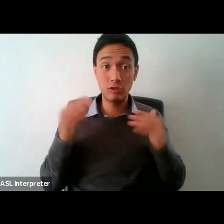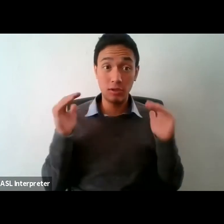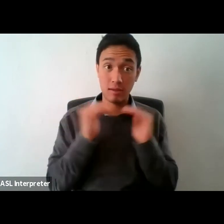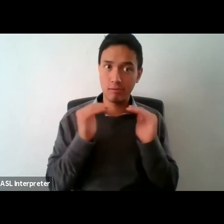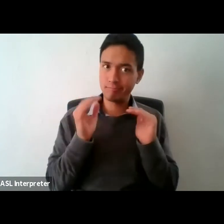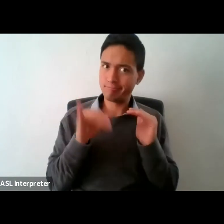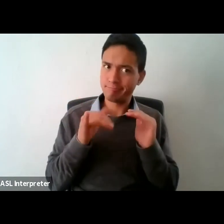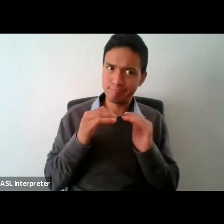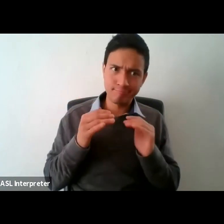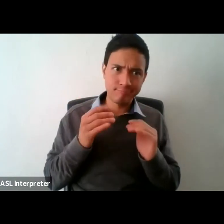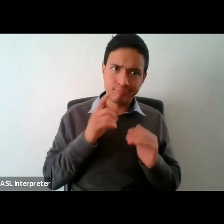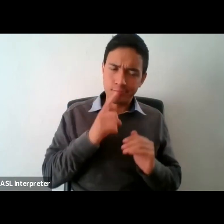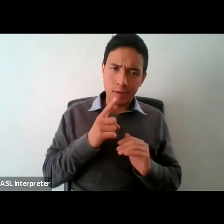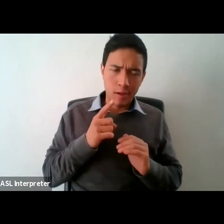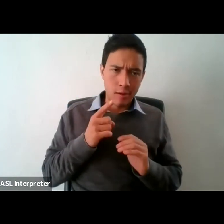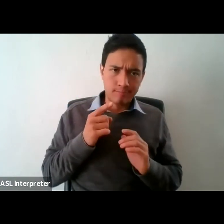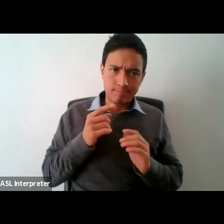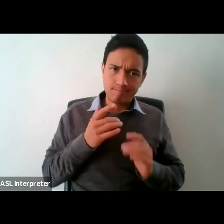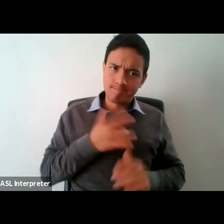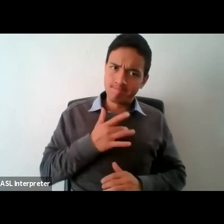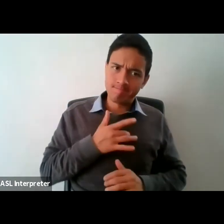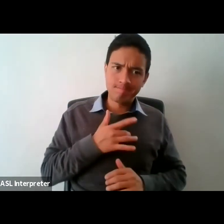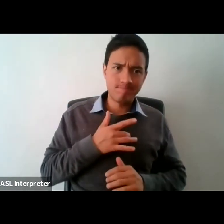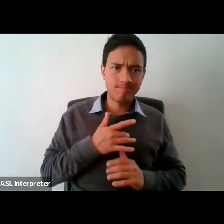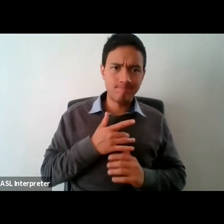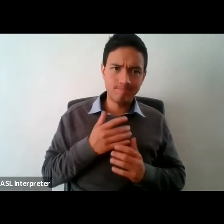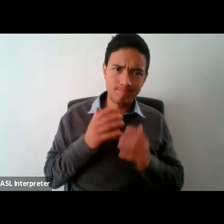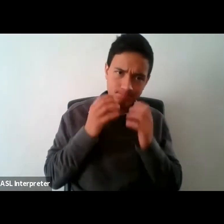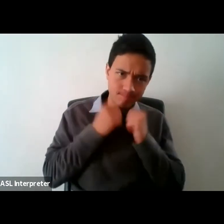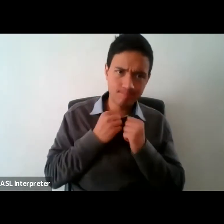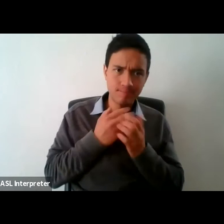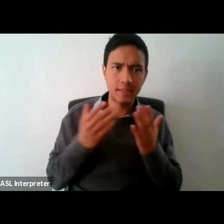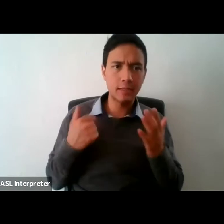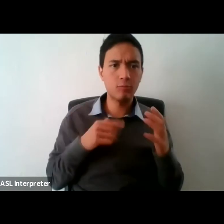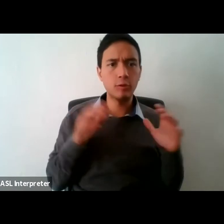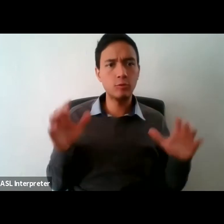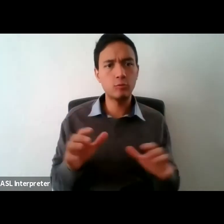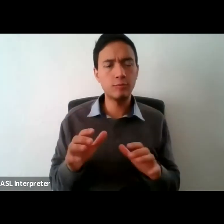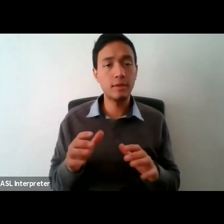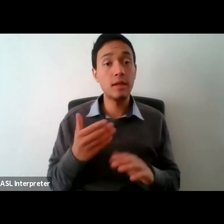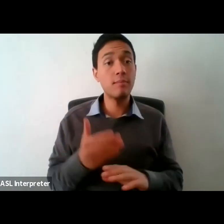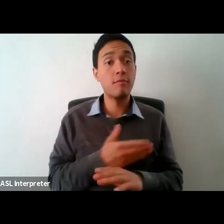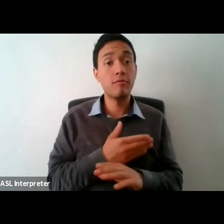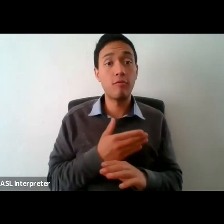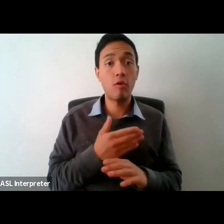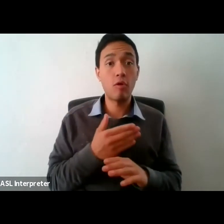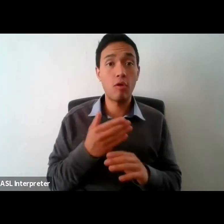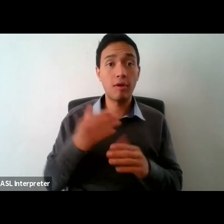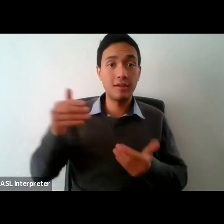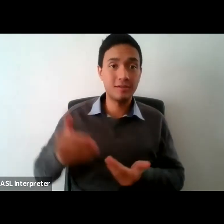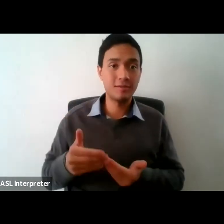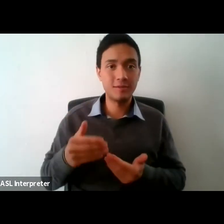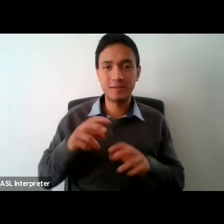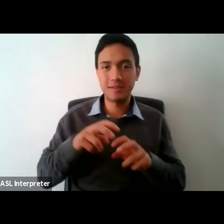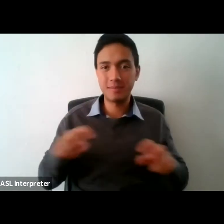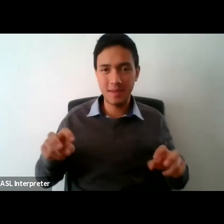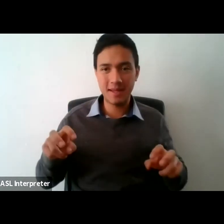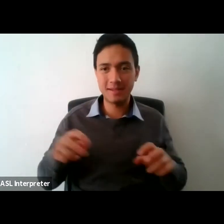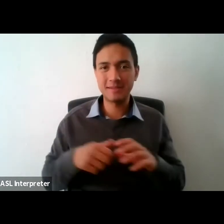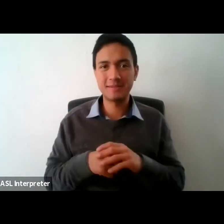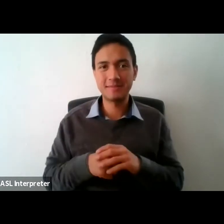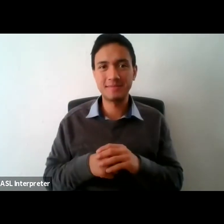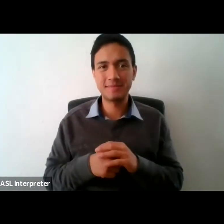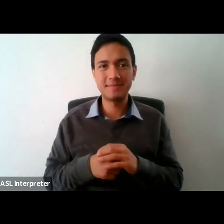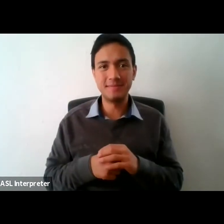heart of what we do. Before turning to our impressive panel to continue this fantastic discussion that we've just